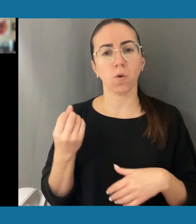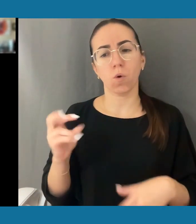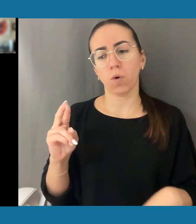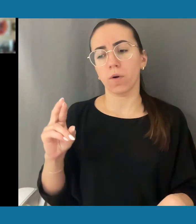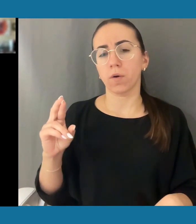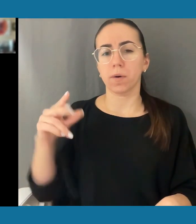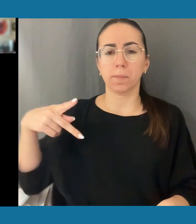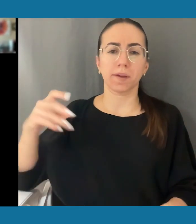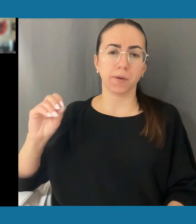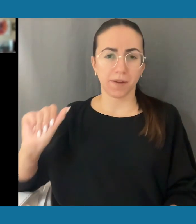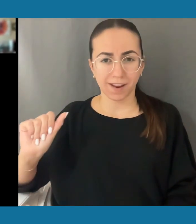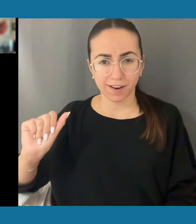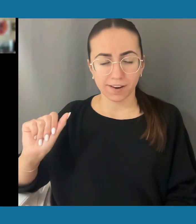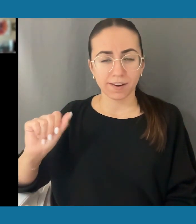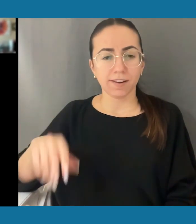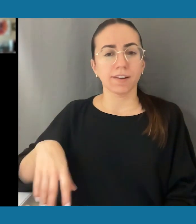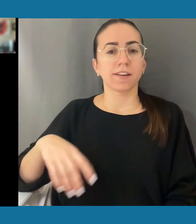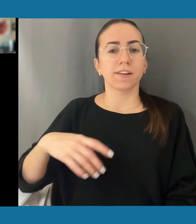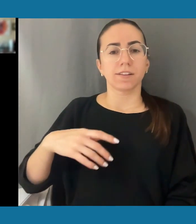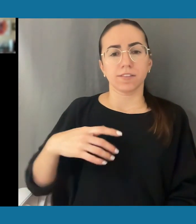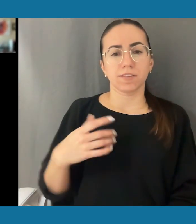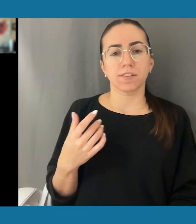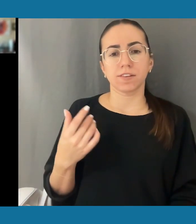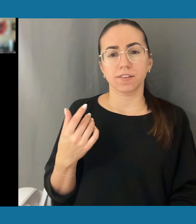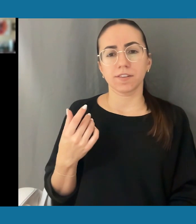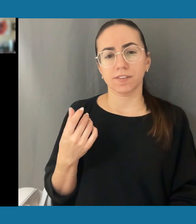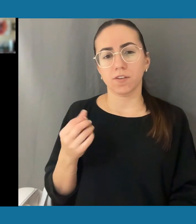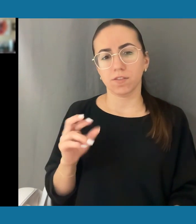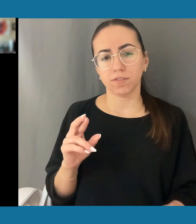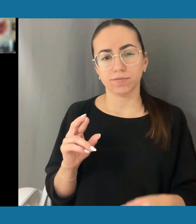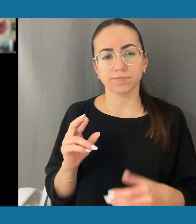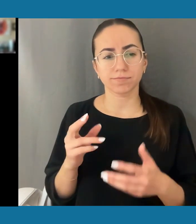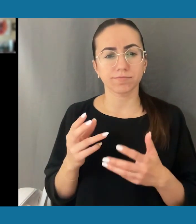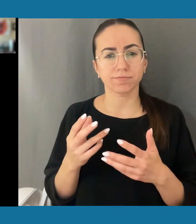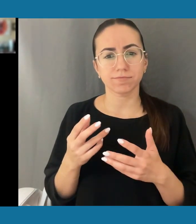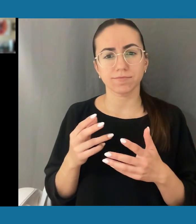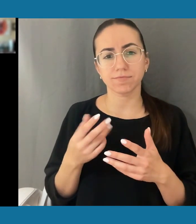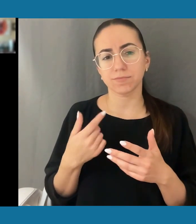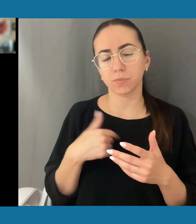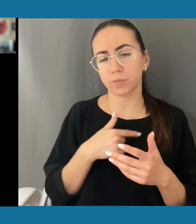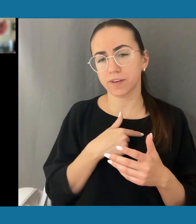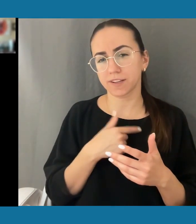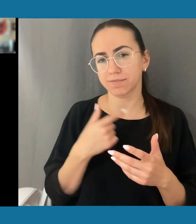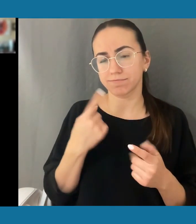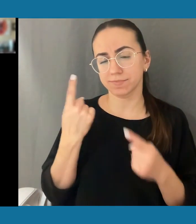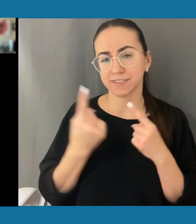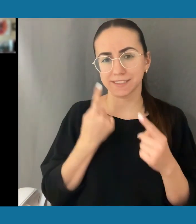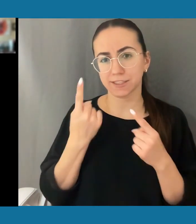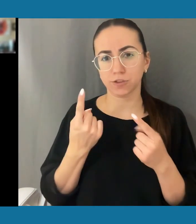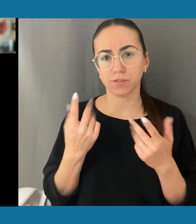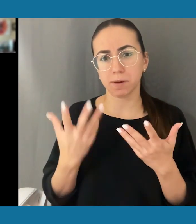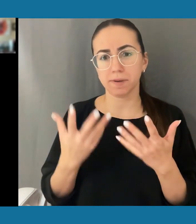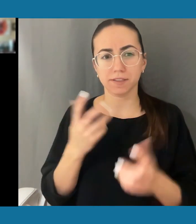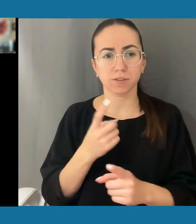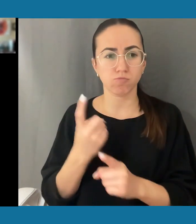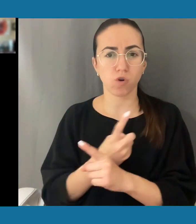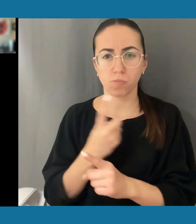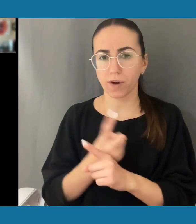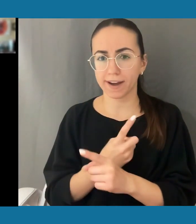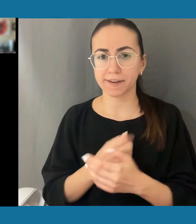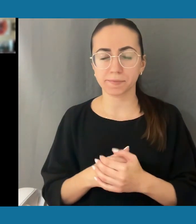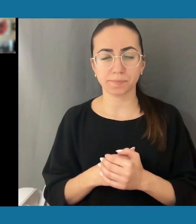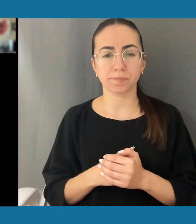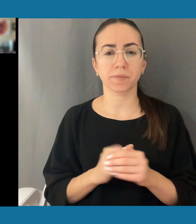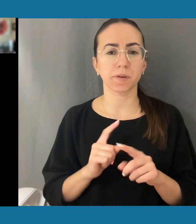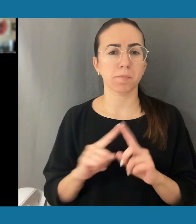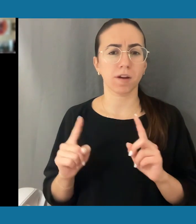attorney. We also refer to them as FERPA releases in this instance might be appropriate as well. But